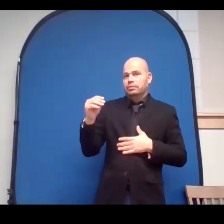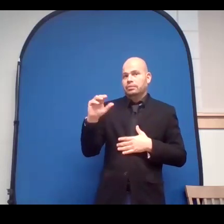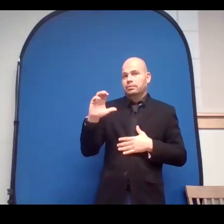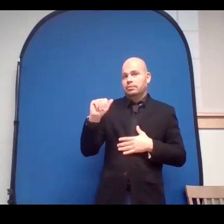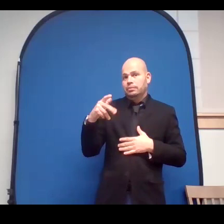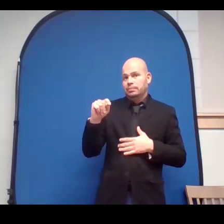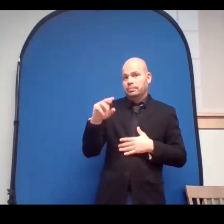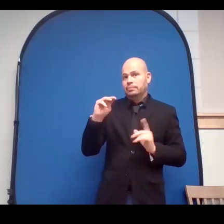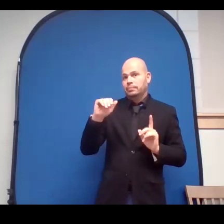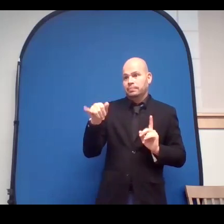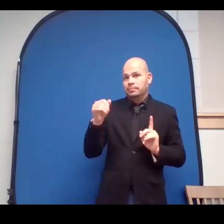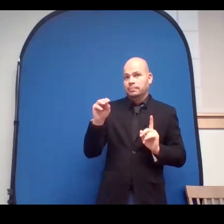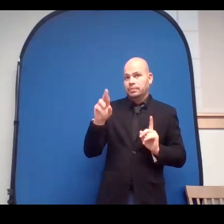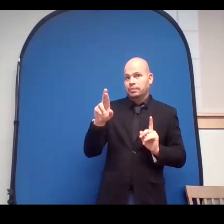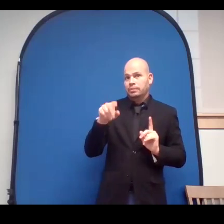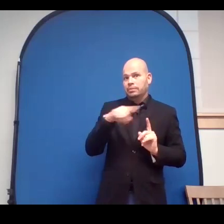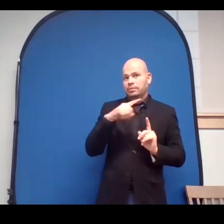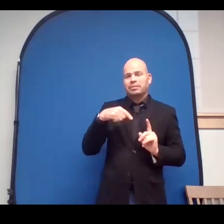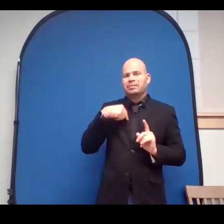I guess I don't understand